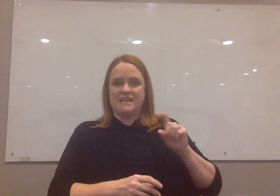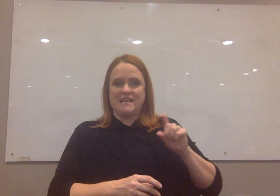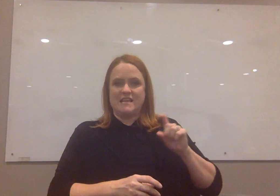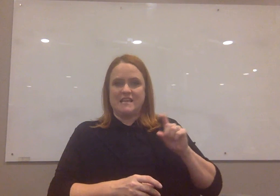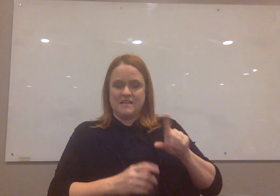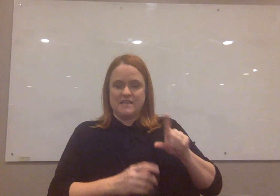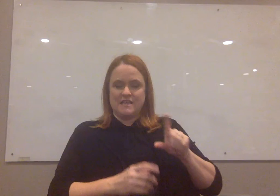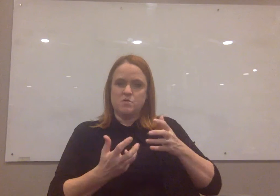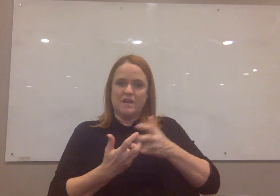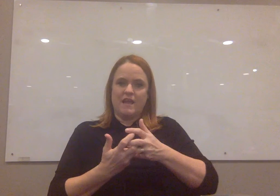to